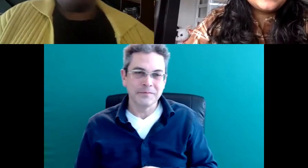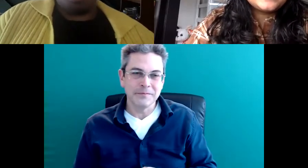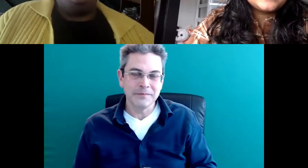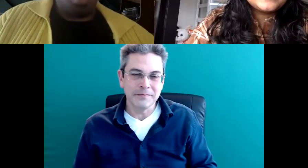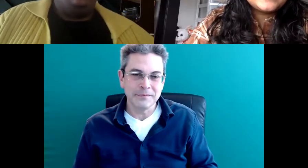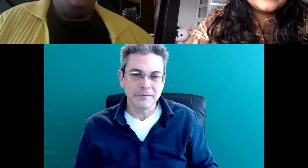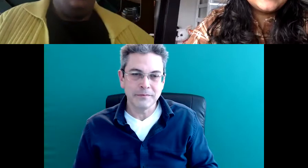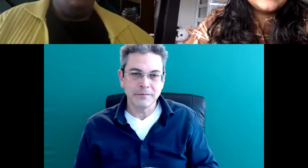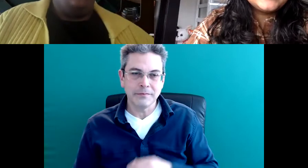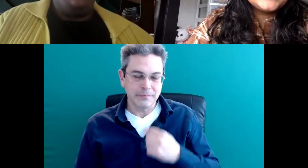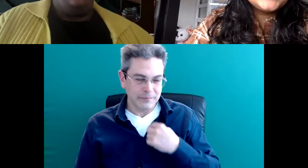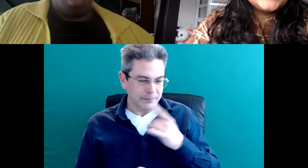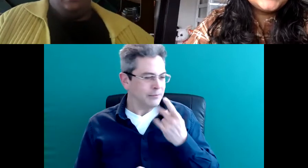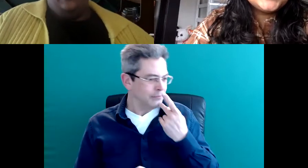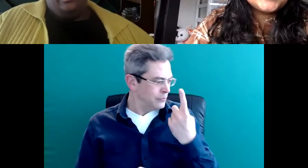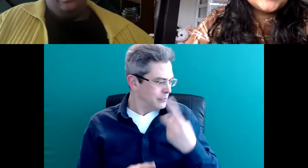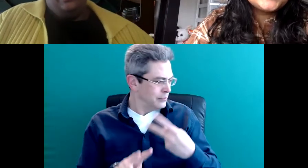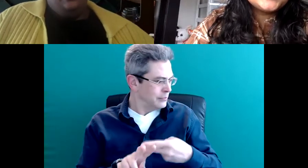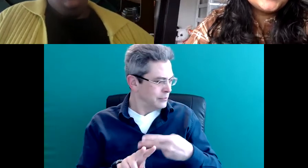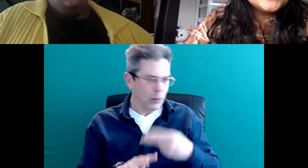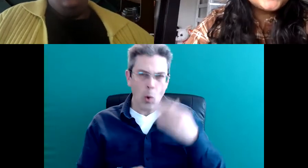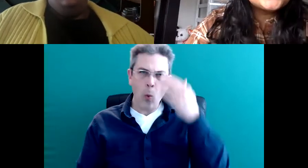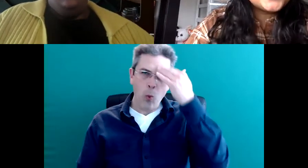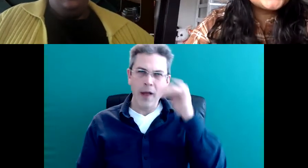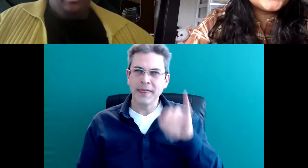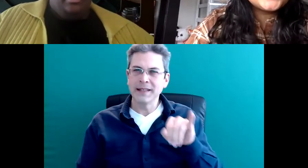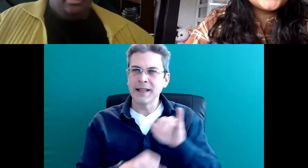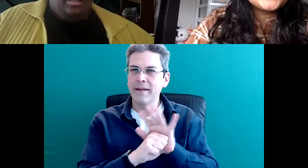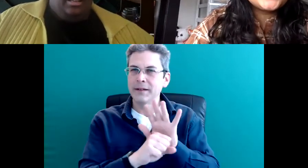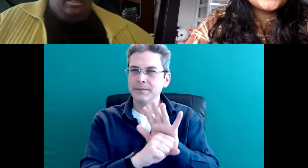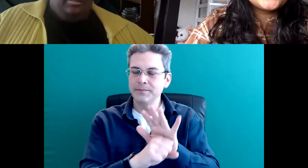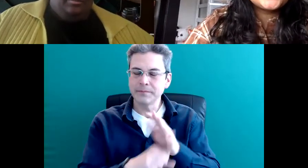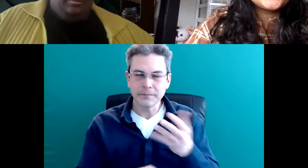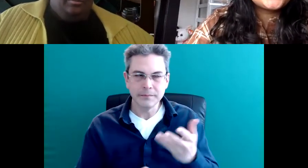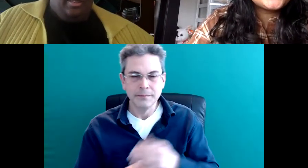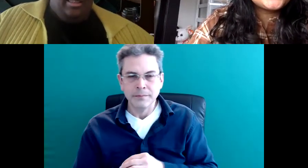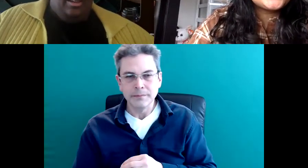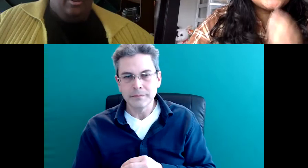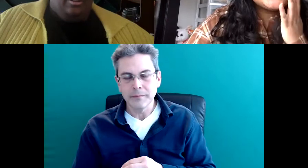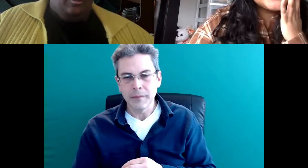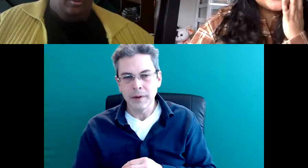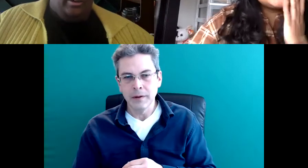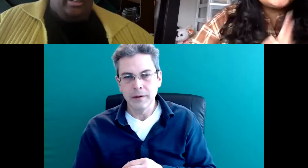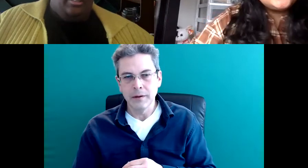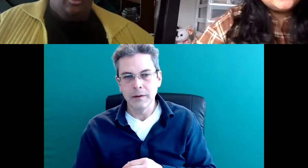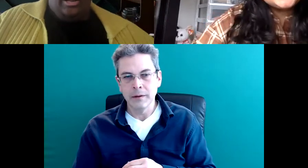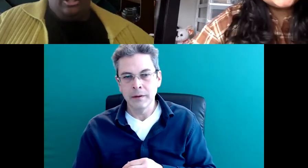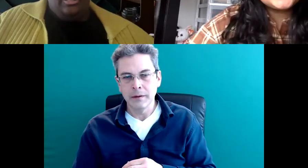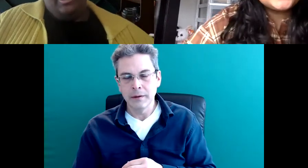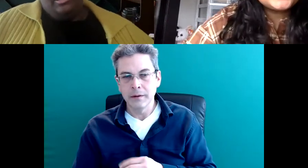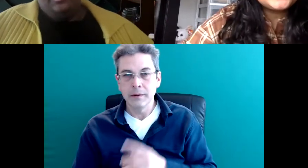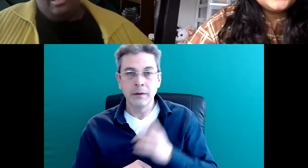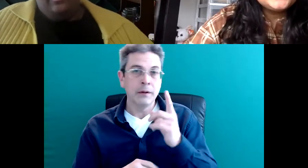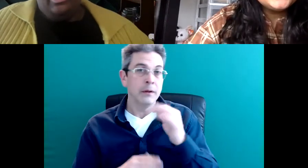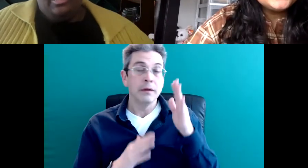So I think I started a hashtag the other day, like, why dis advocacy? And that's because I think one of the greatest tragedies